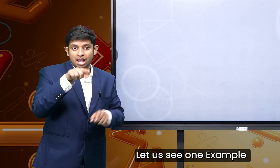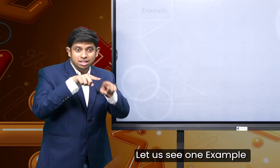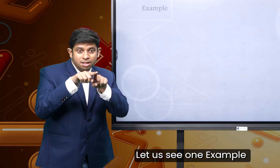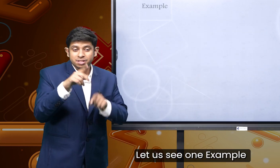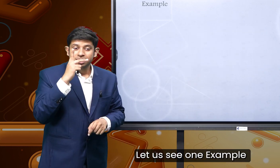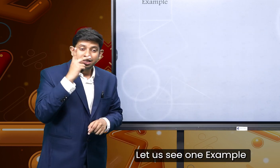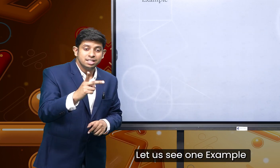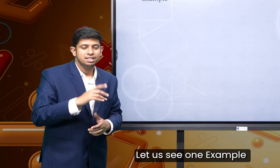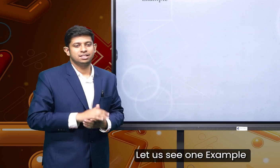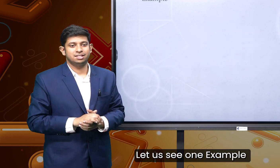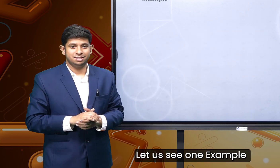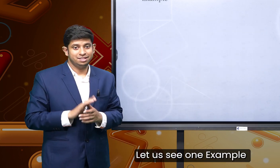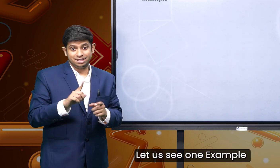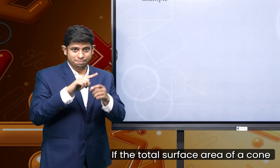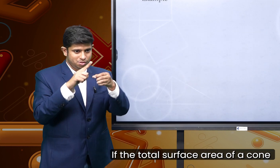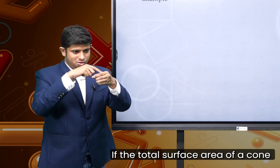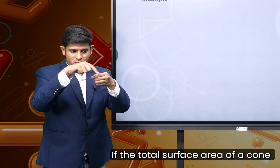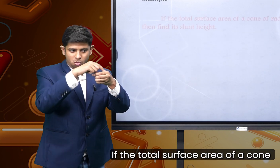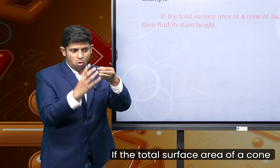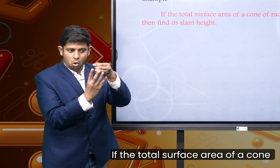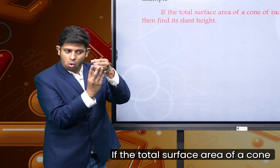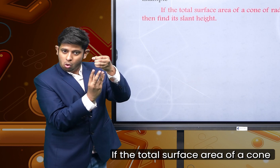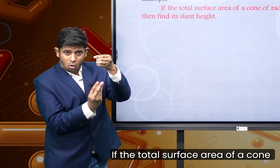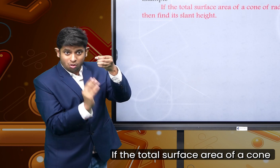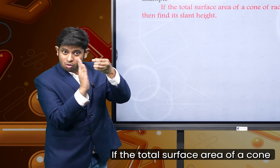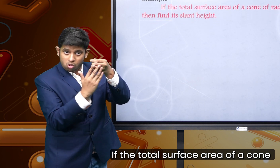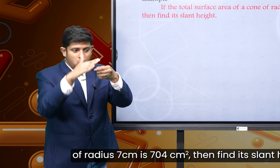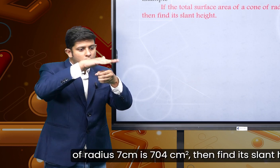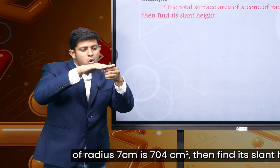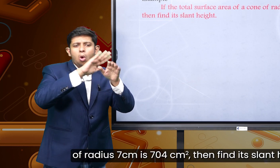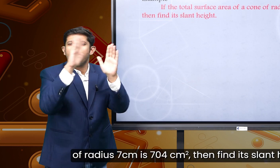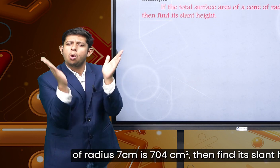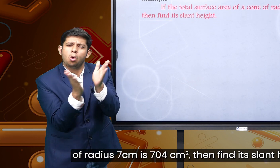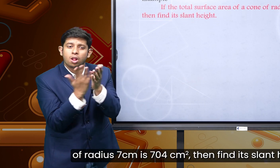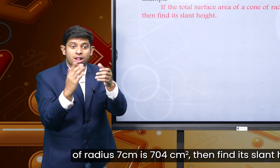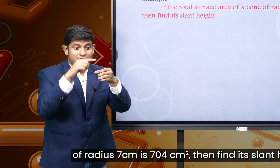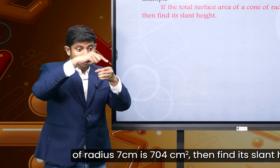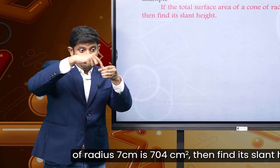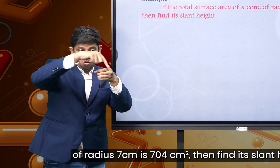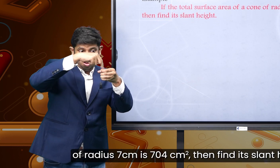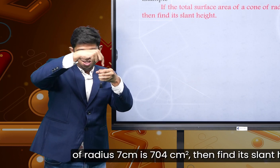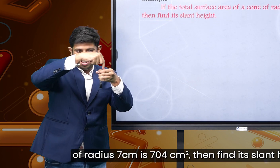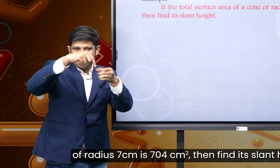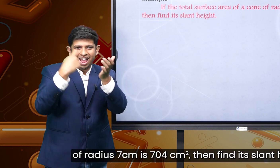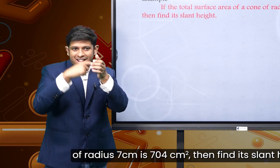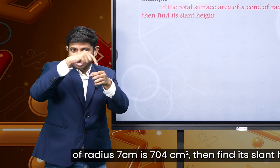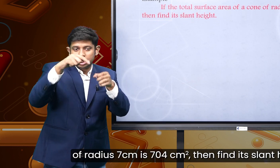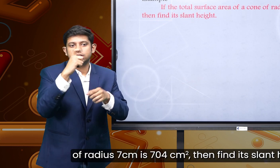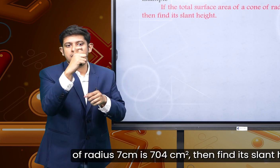Let us see one example. The total surface area of a cone of radius 7 cm is